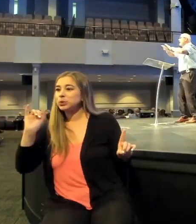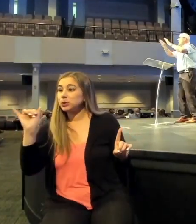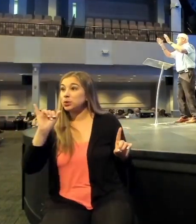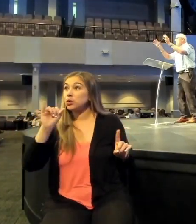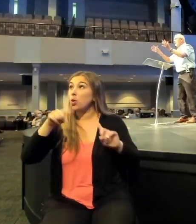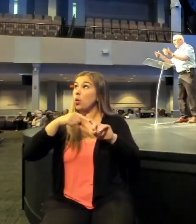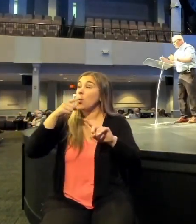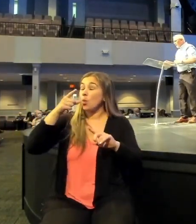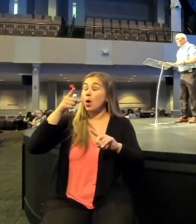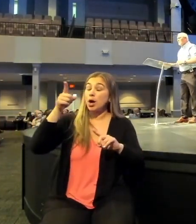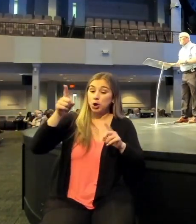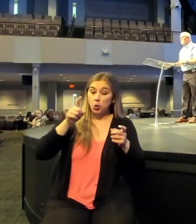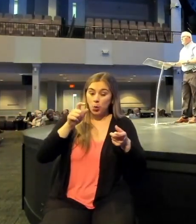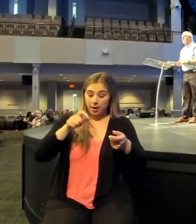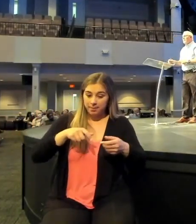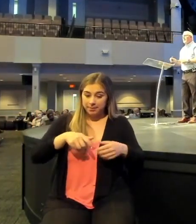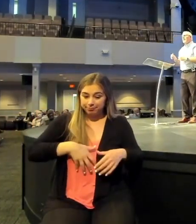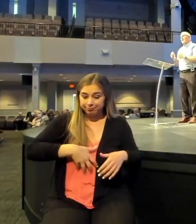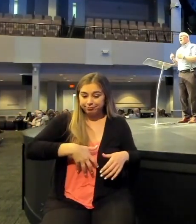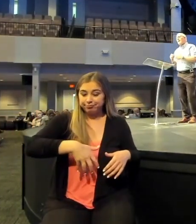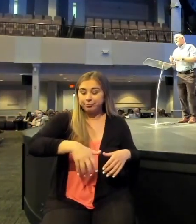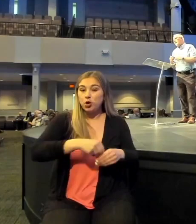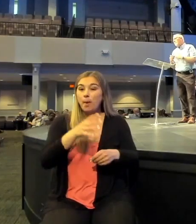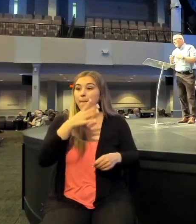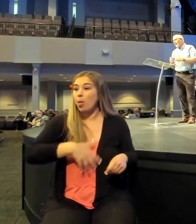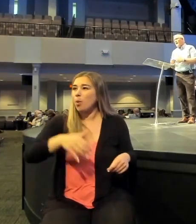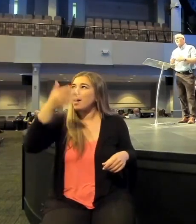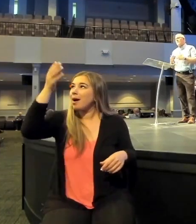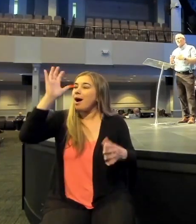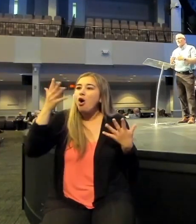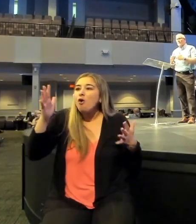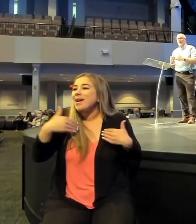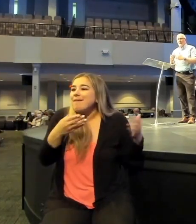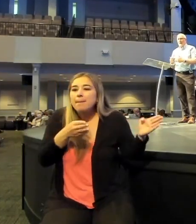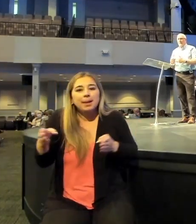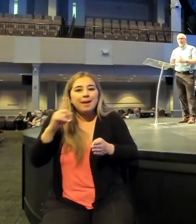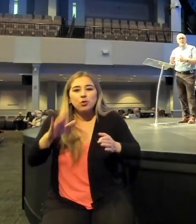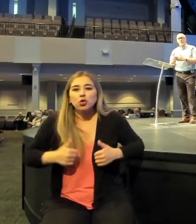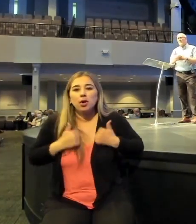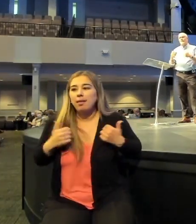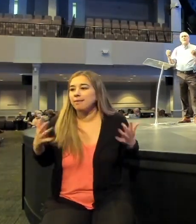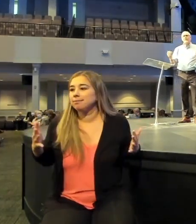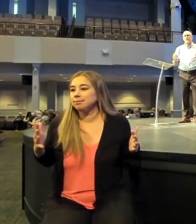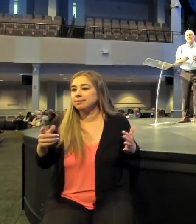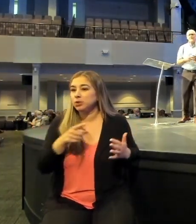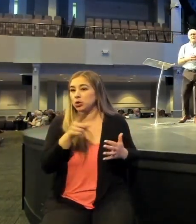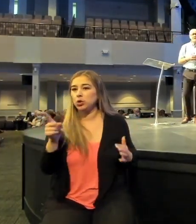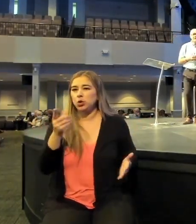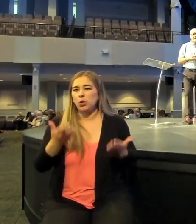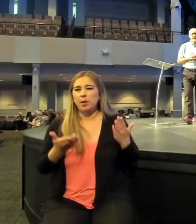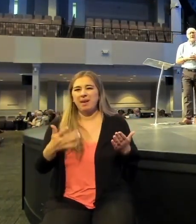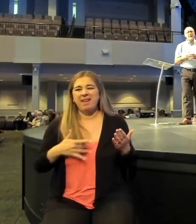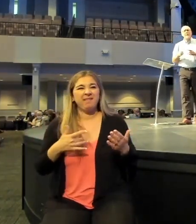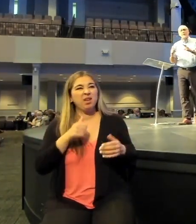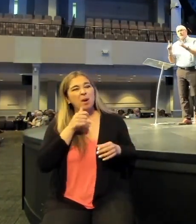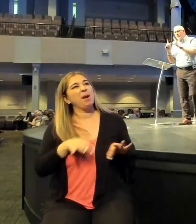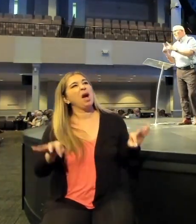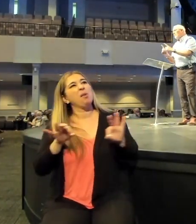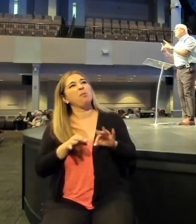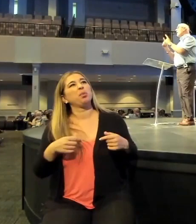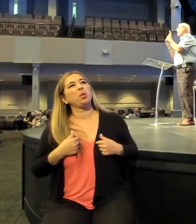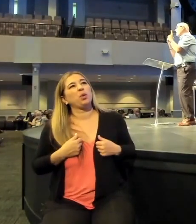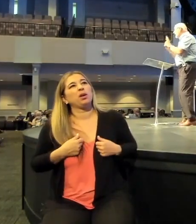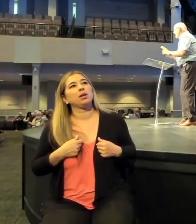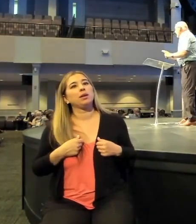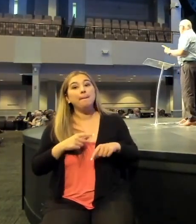being shaped in your mother's womb, God had a plan for your life. You may feel very insignificant, but